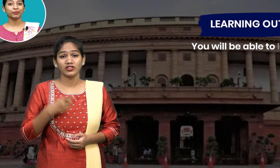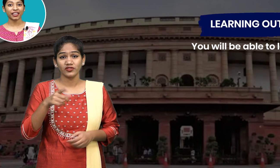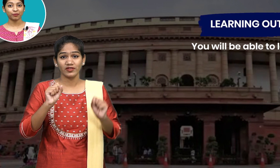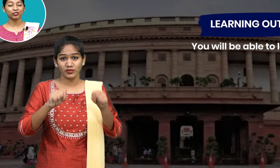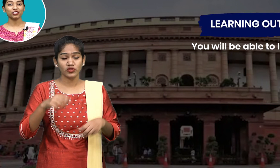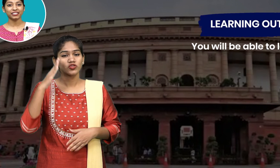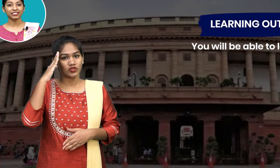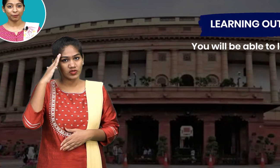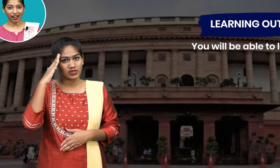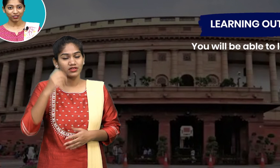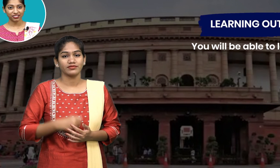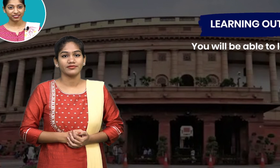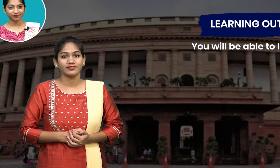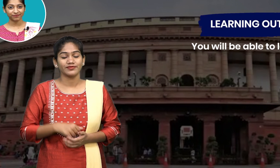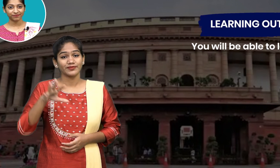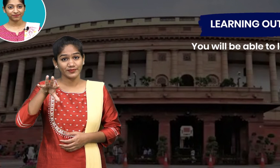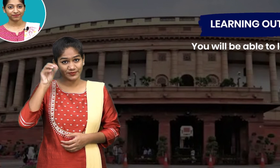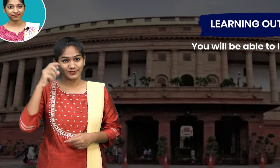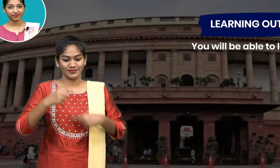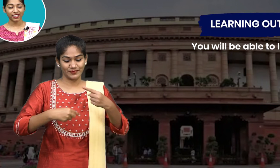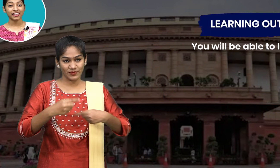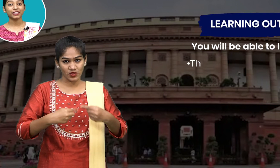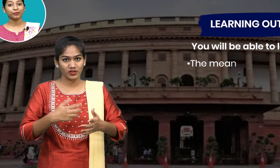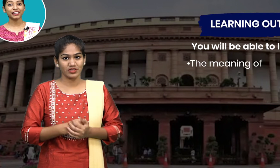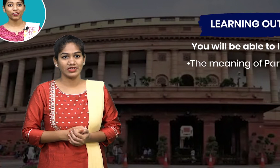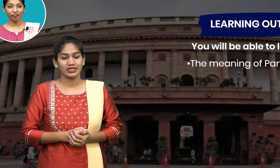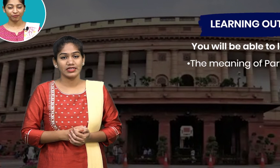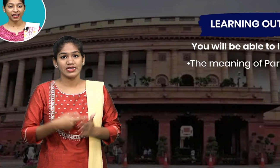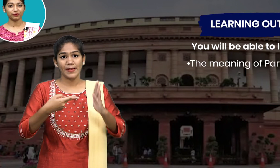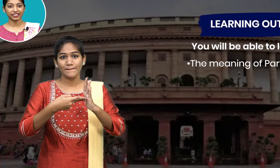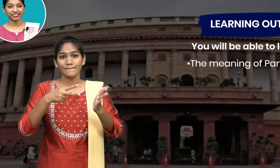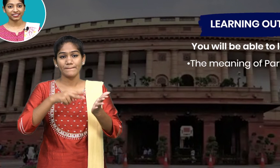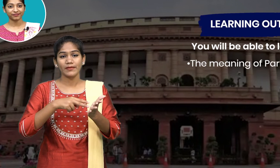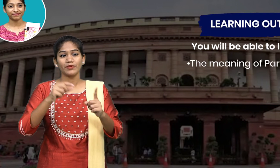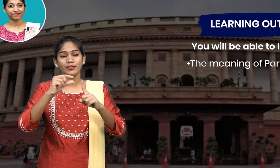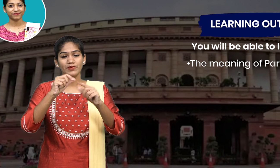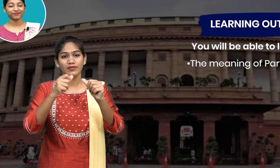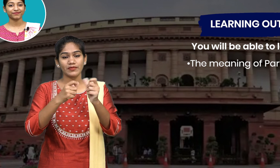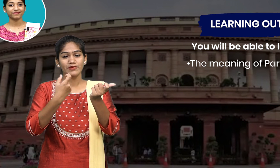You will be able to learn about the meaning of Parliament,